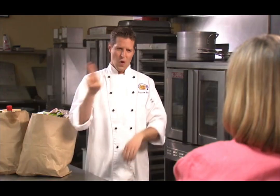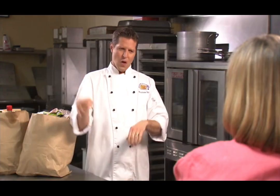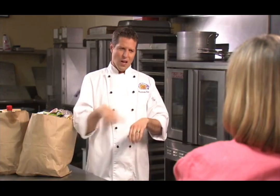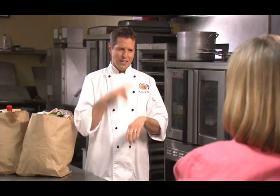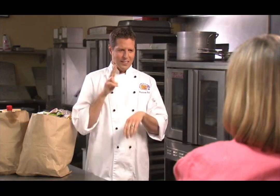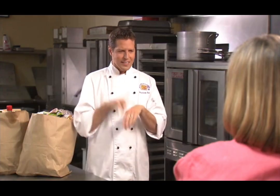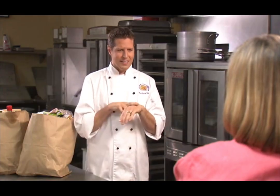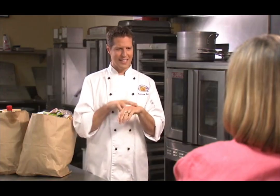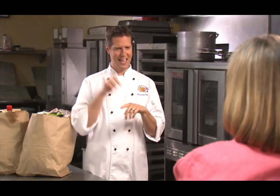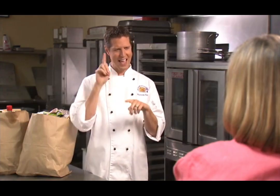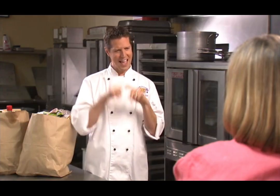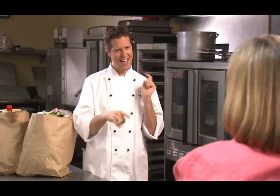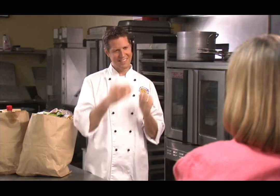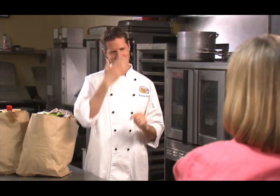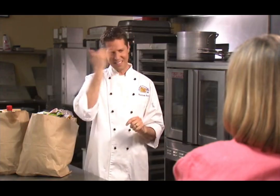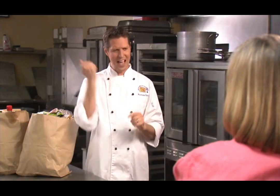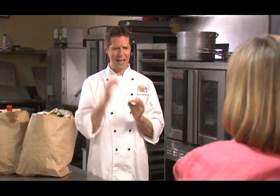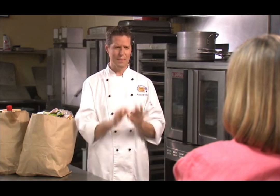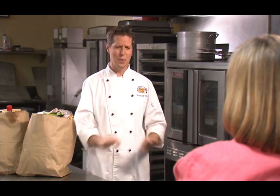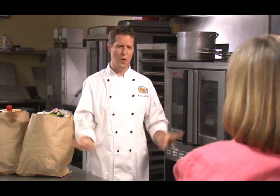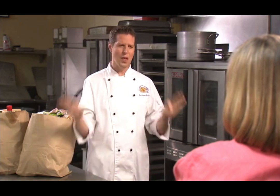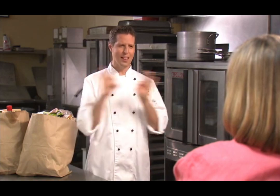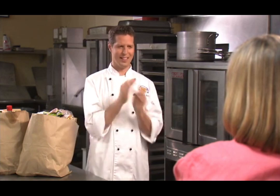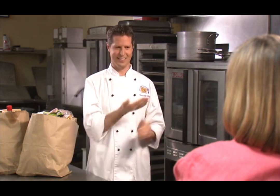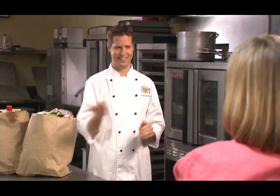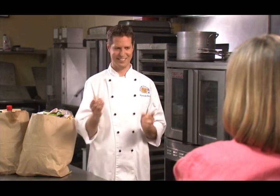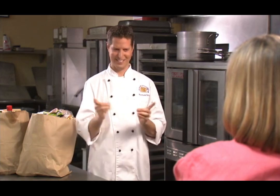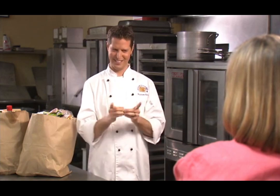Of course, we can't forget the important topic of desserts.